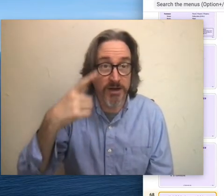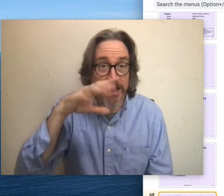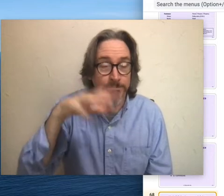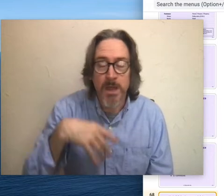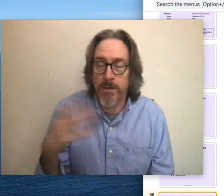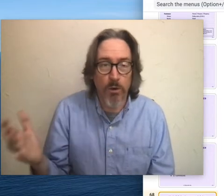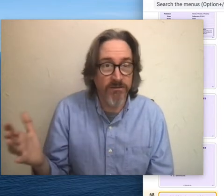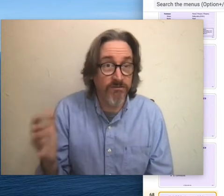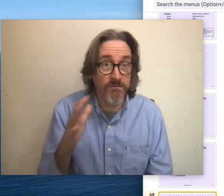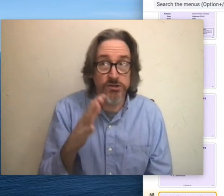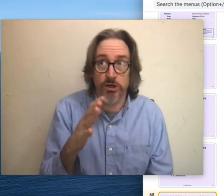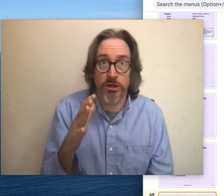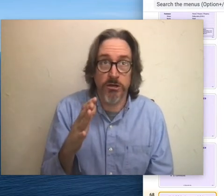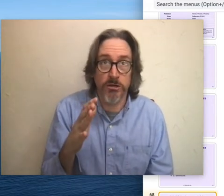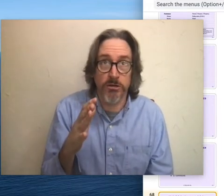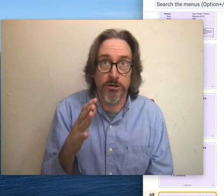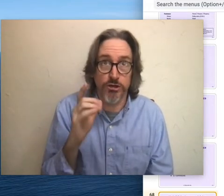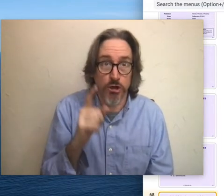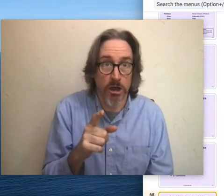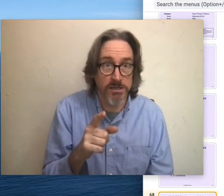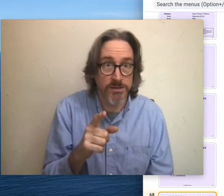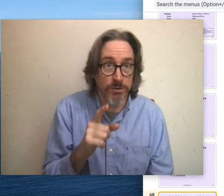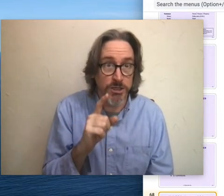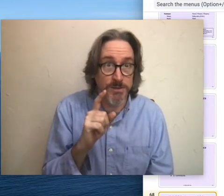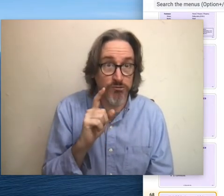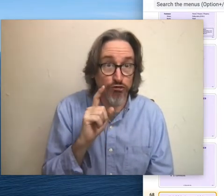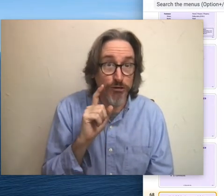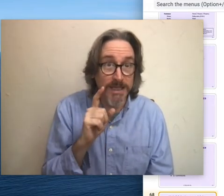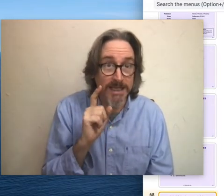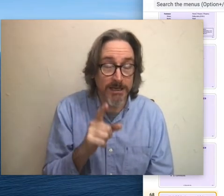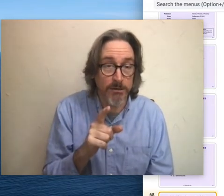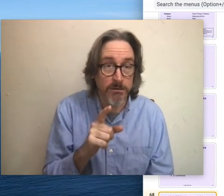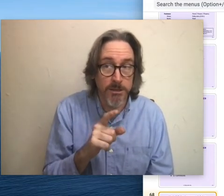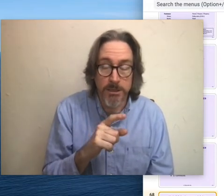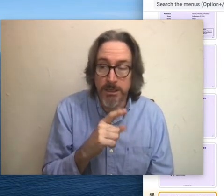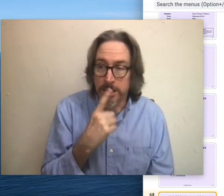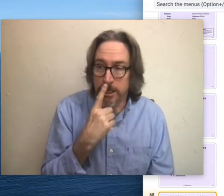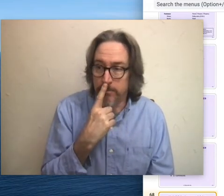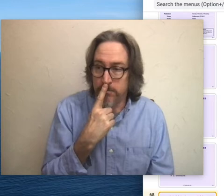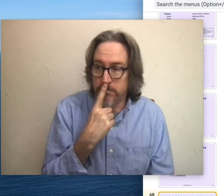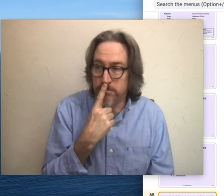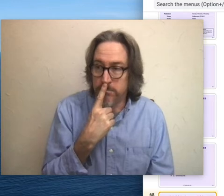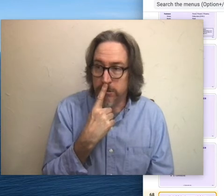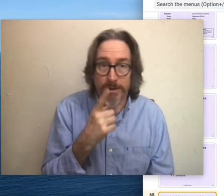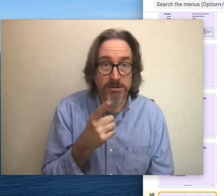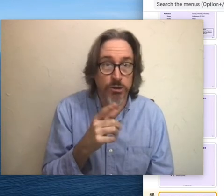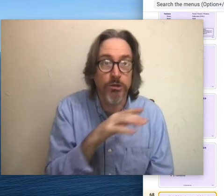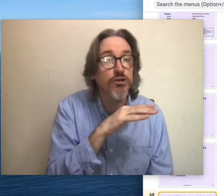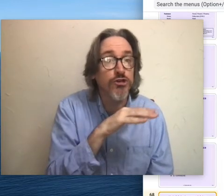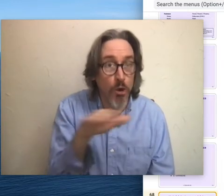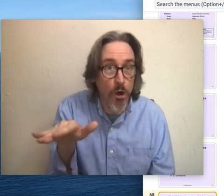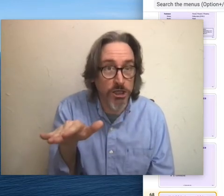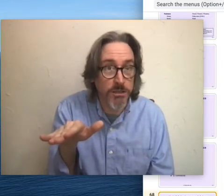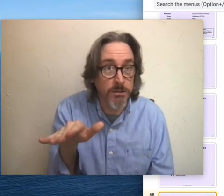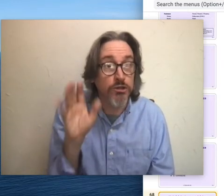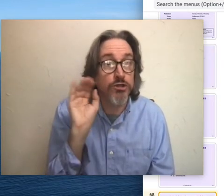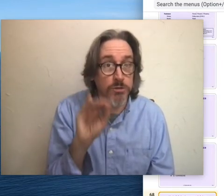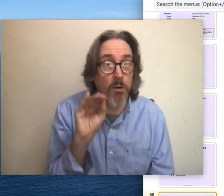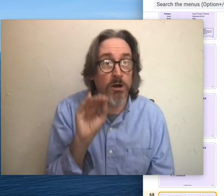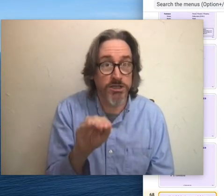to forget it. My wife saw Jaws when she was really little. Her parents told her, don't watch